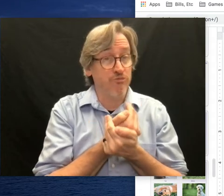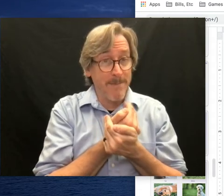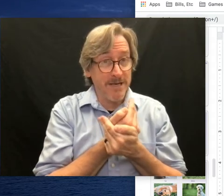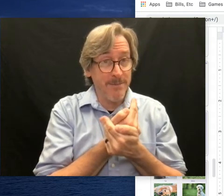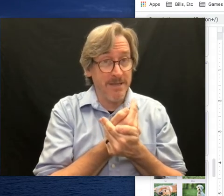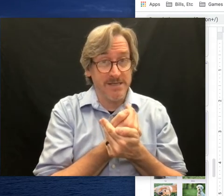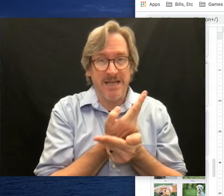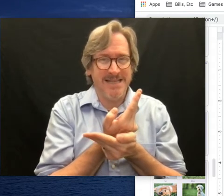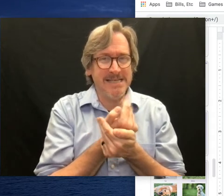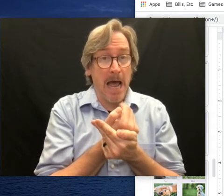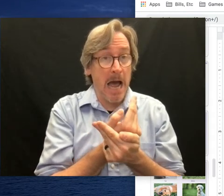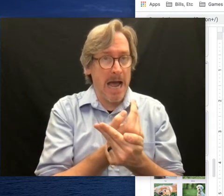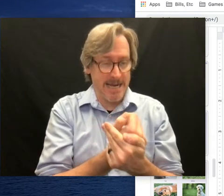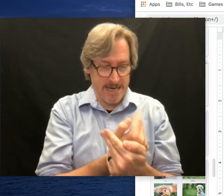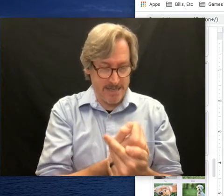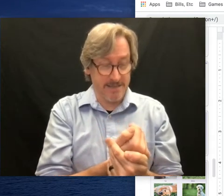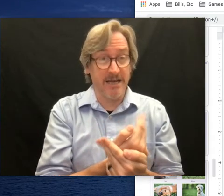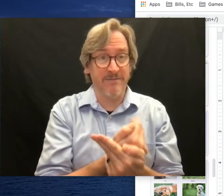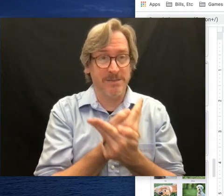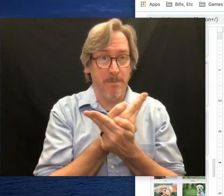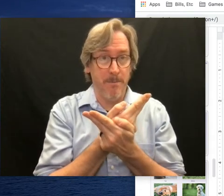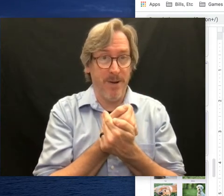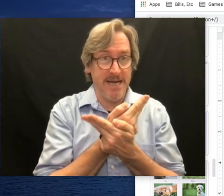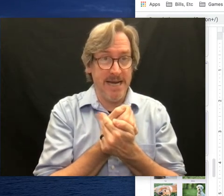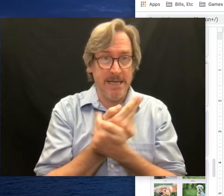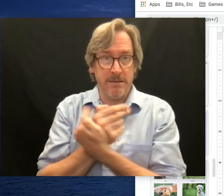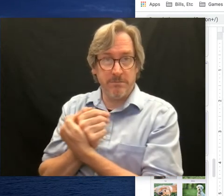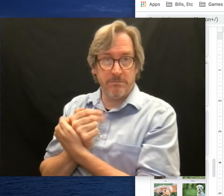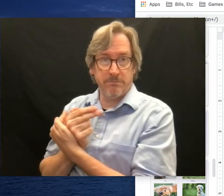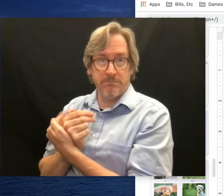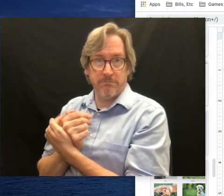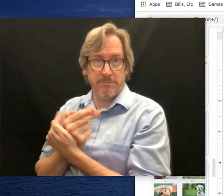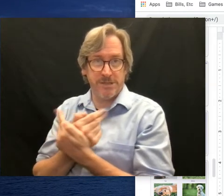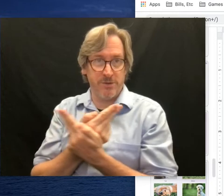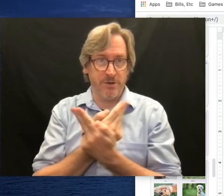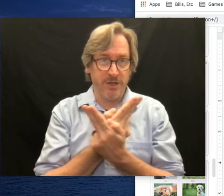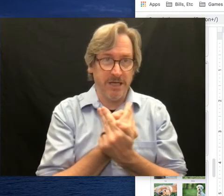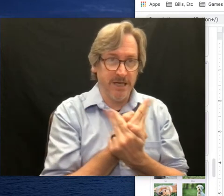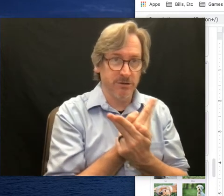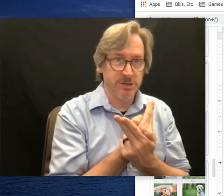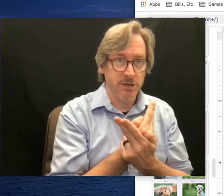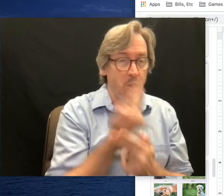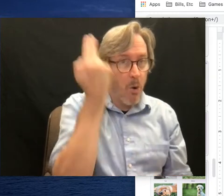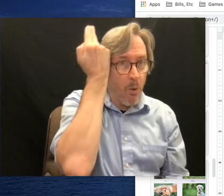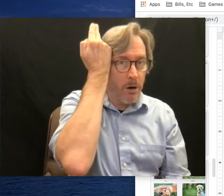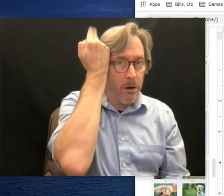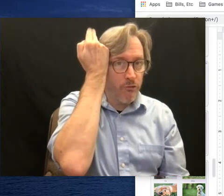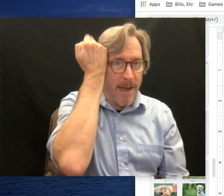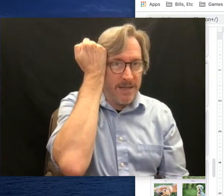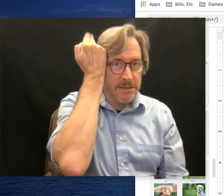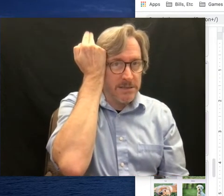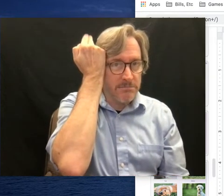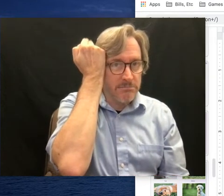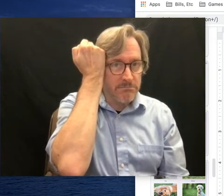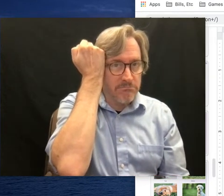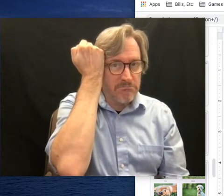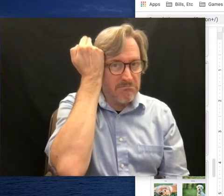So rabbit can be this. This I tend to think of as bunny. So there are the little ears, or